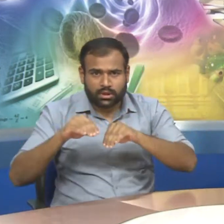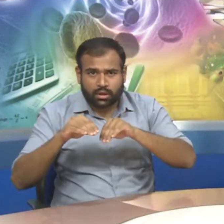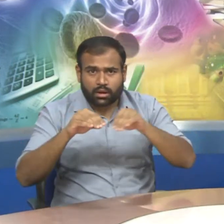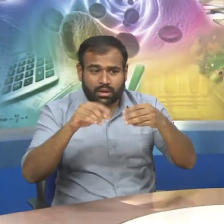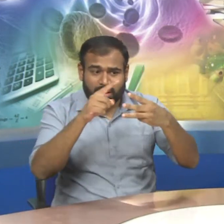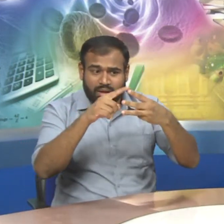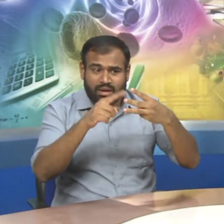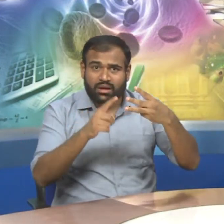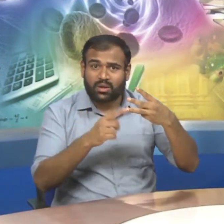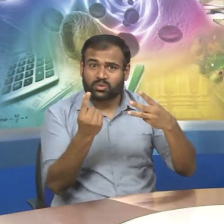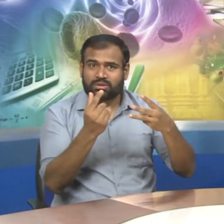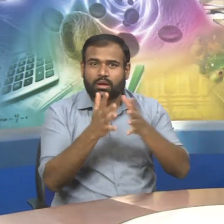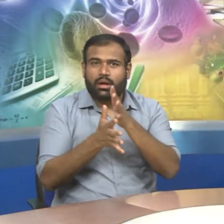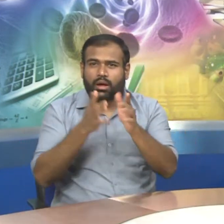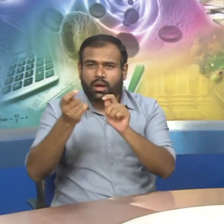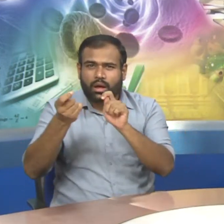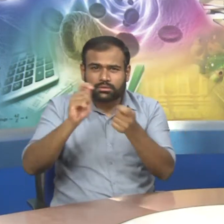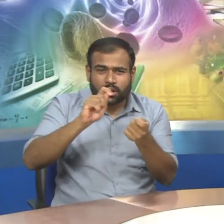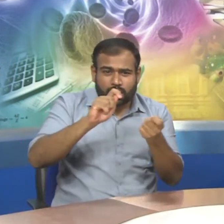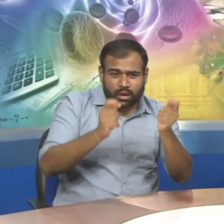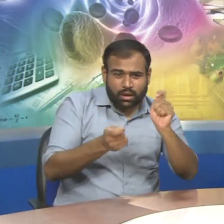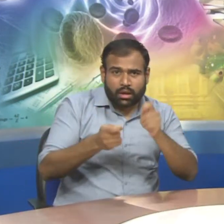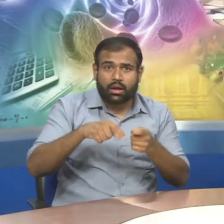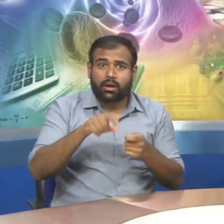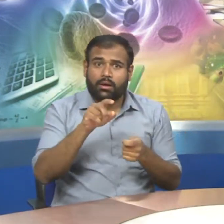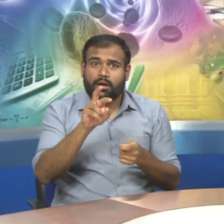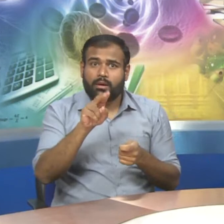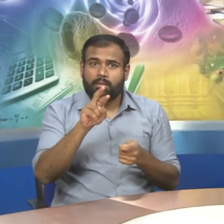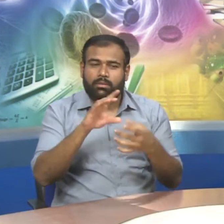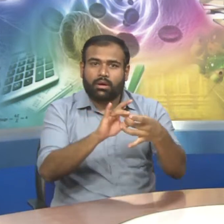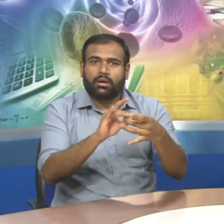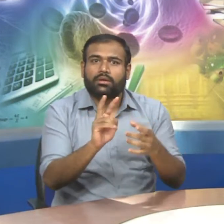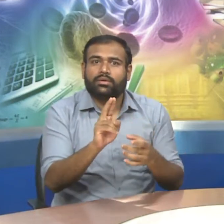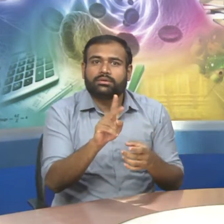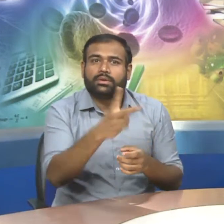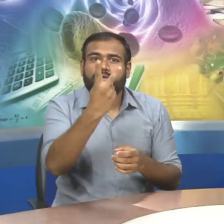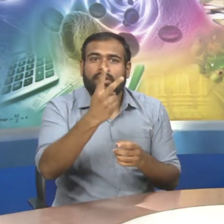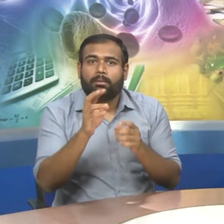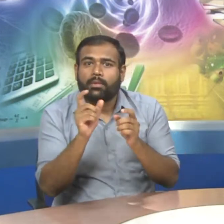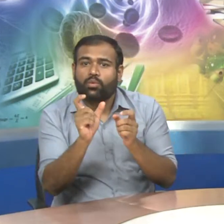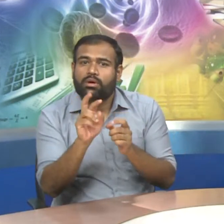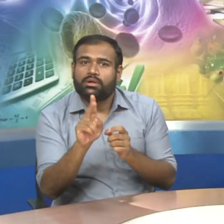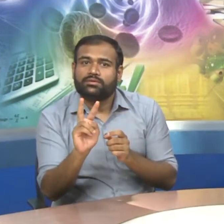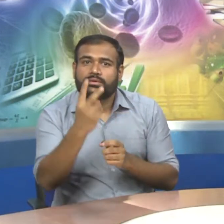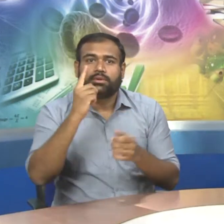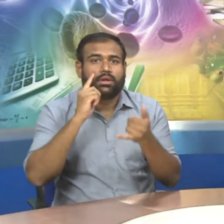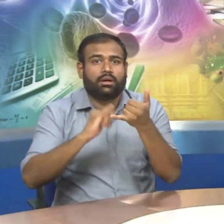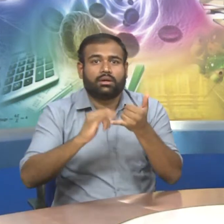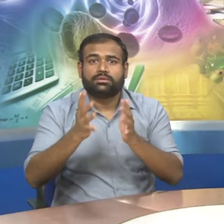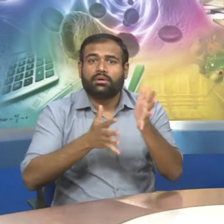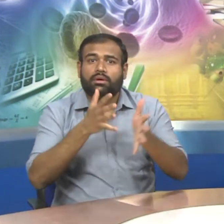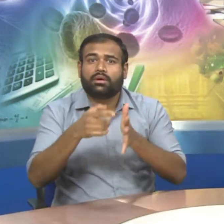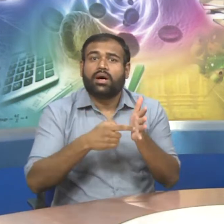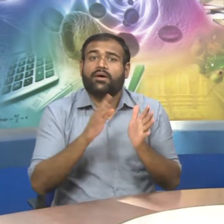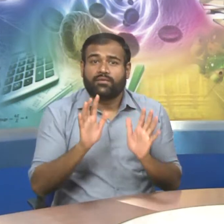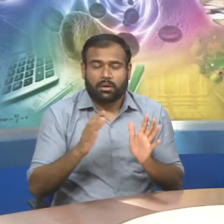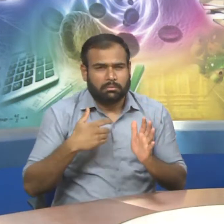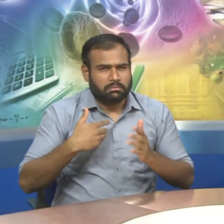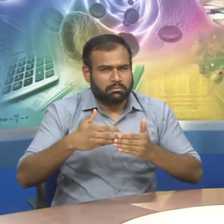the direction, second is by changing the repetition, and the third is movement. So three